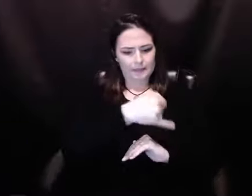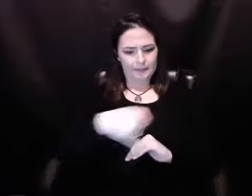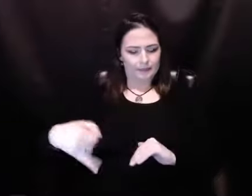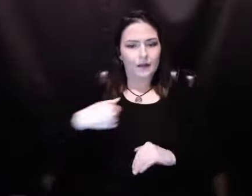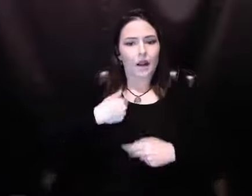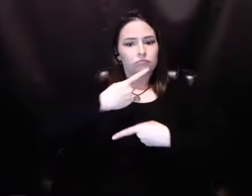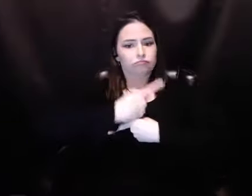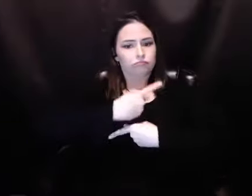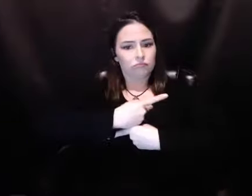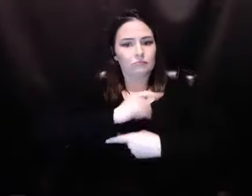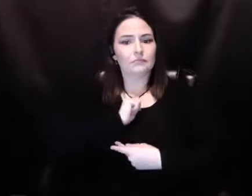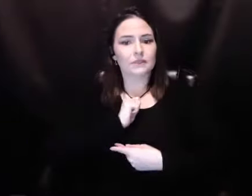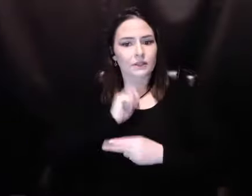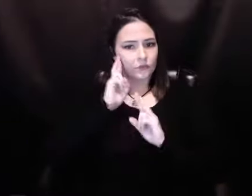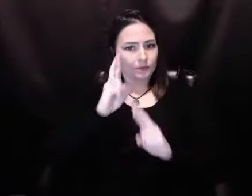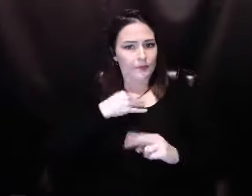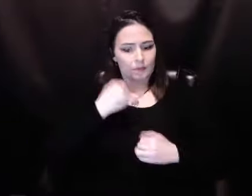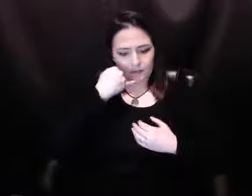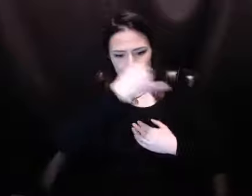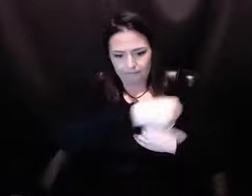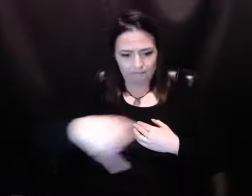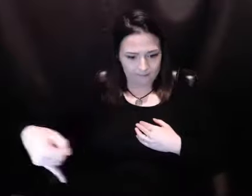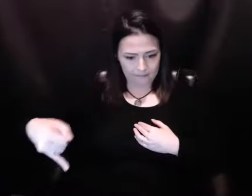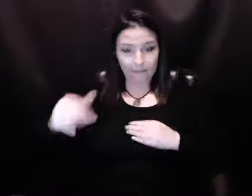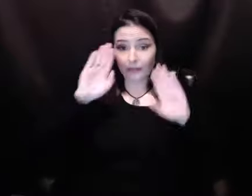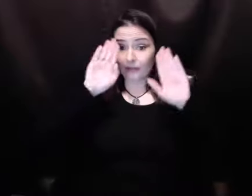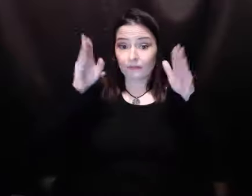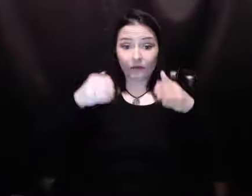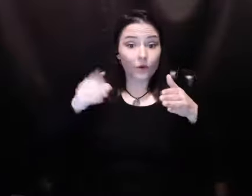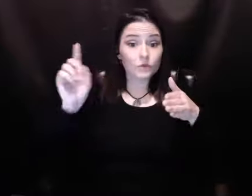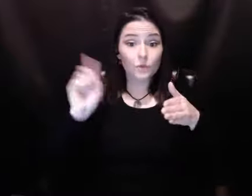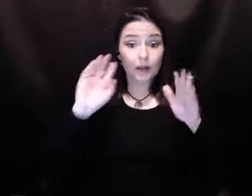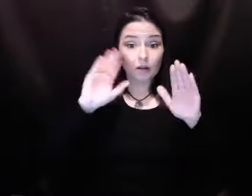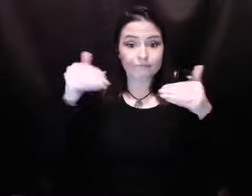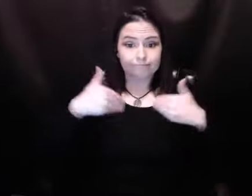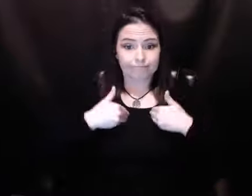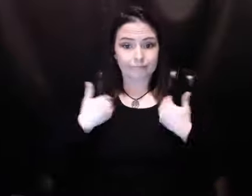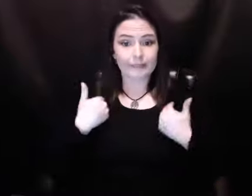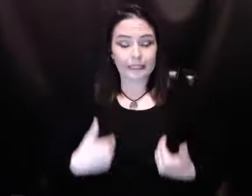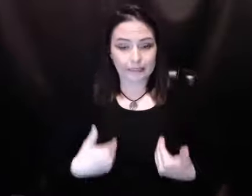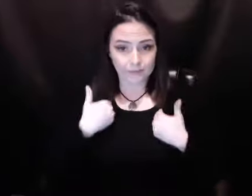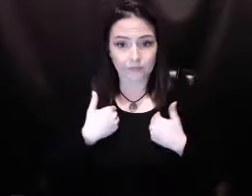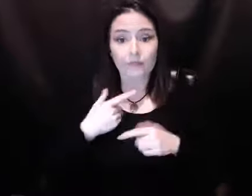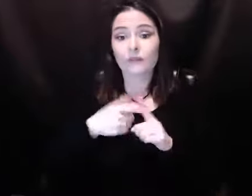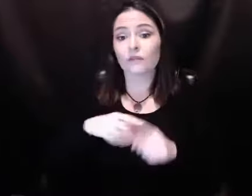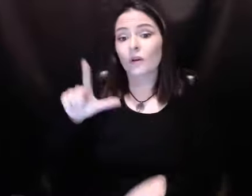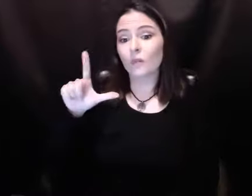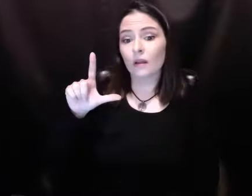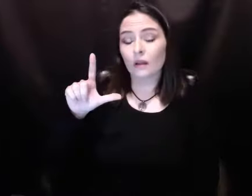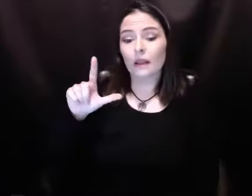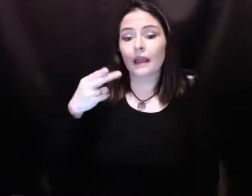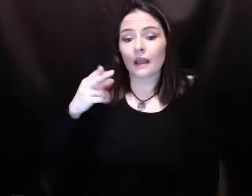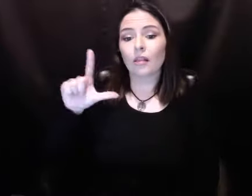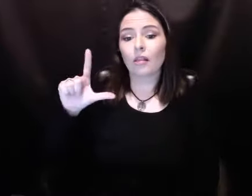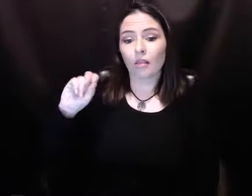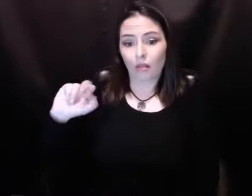me, I must remember that announcing my new ways to others is not nearly as important as knowing what my own limits are and